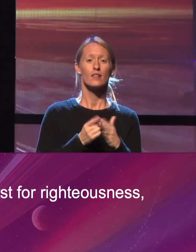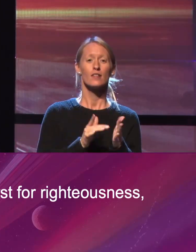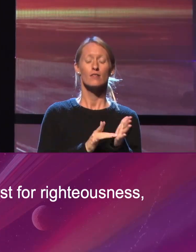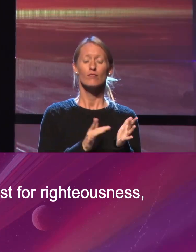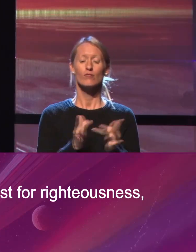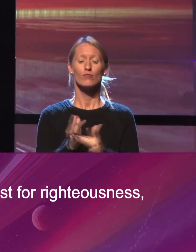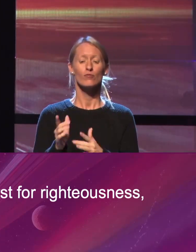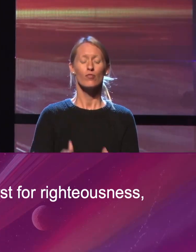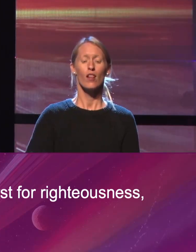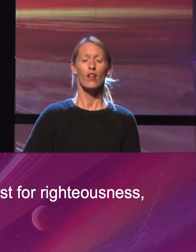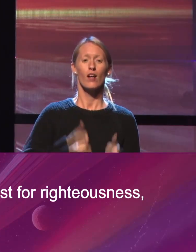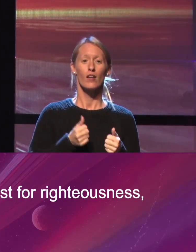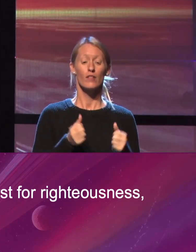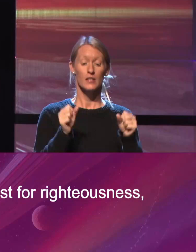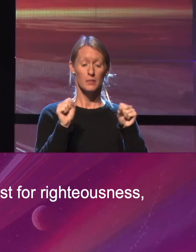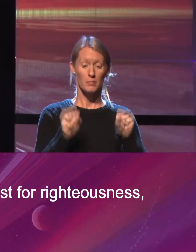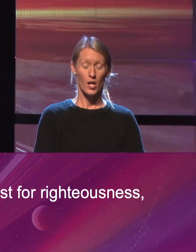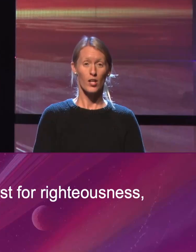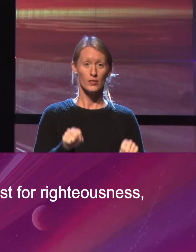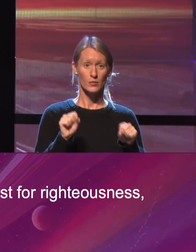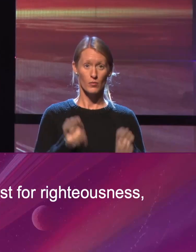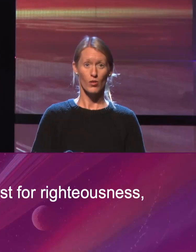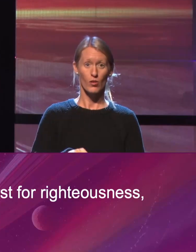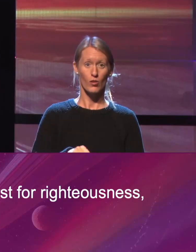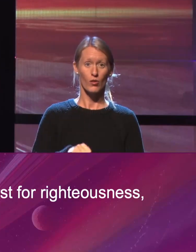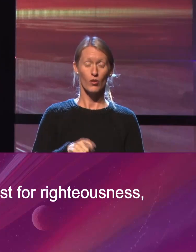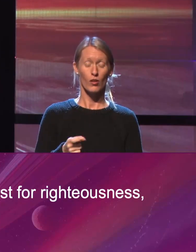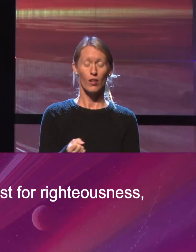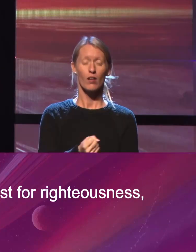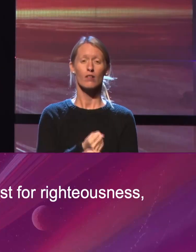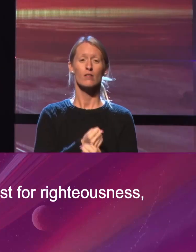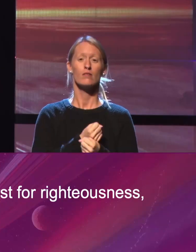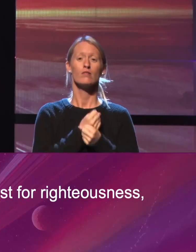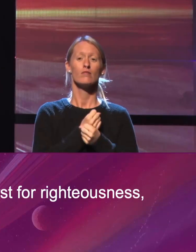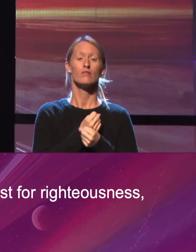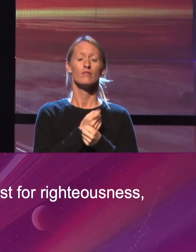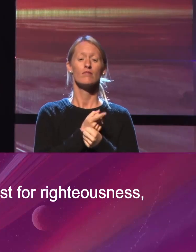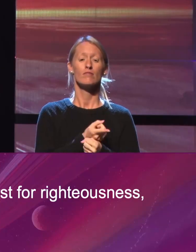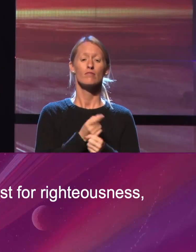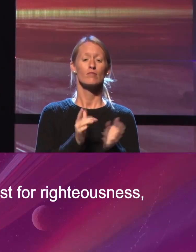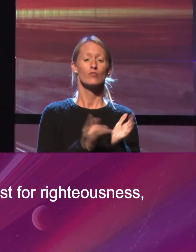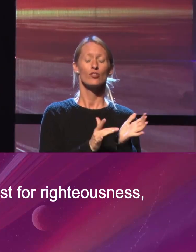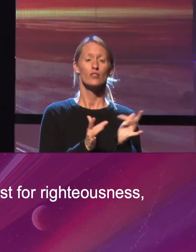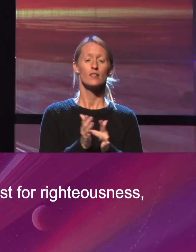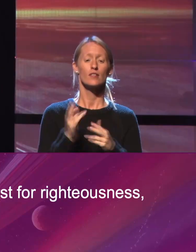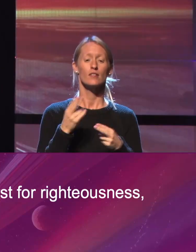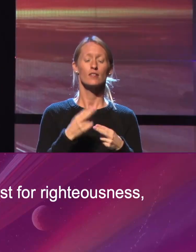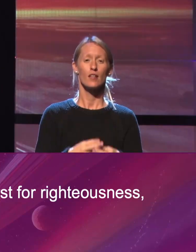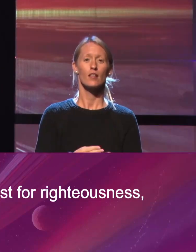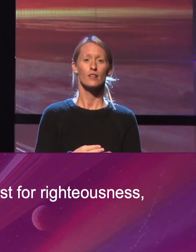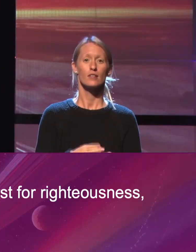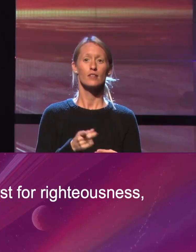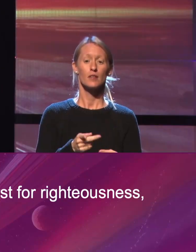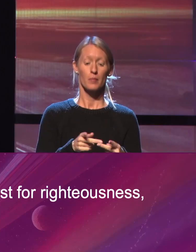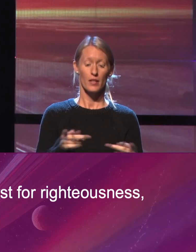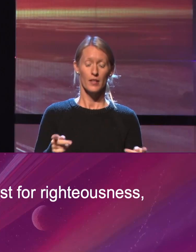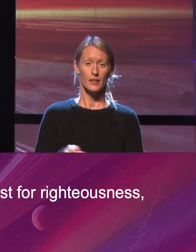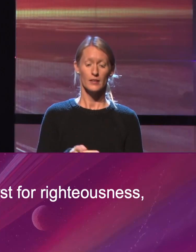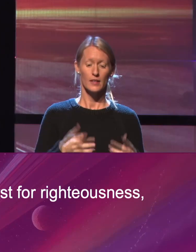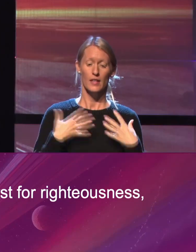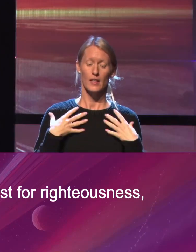is possible that this radical, subversive reality that we call Jesus can actually be a place that heals the